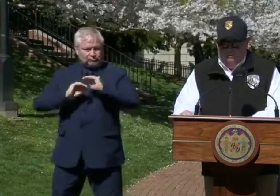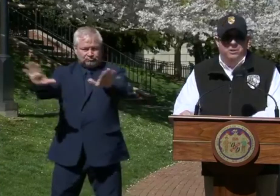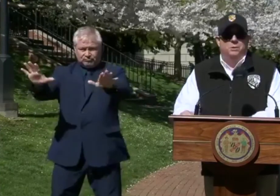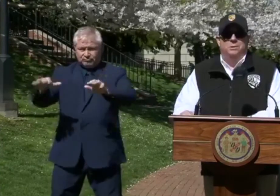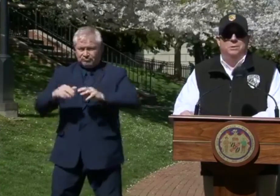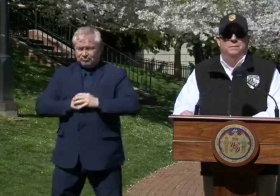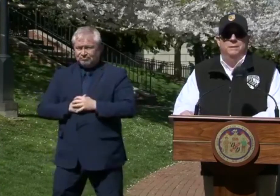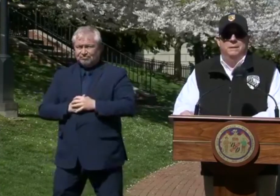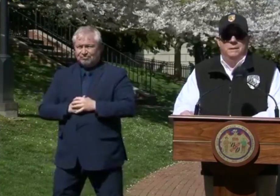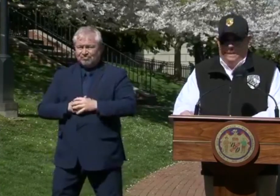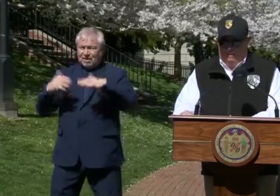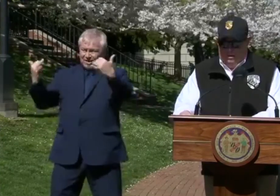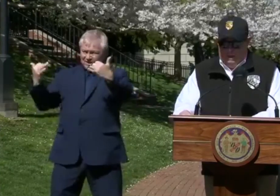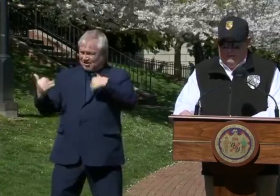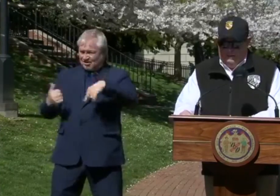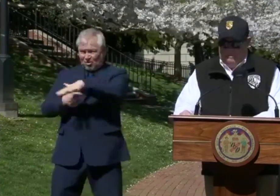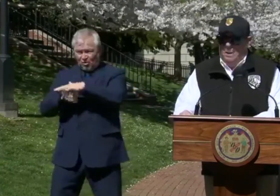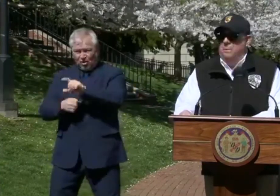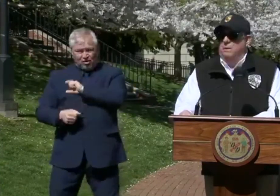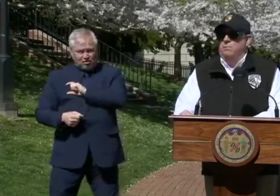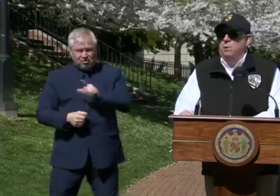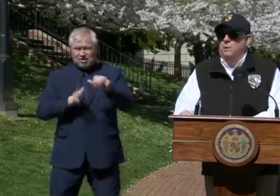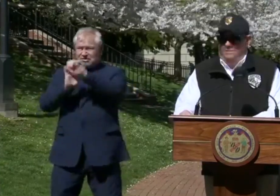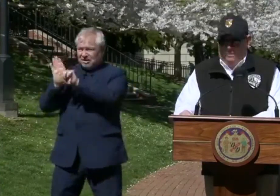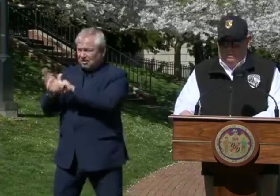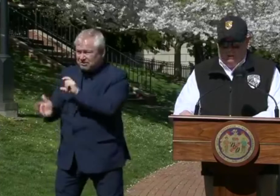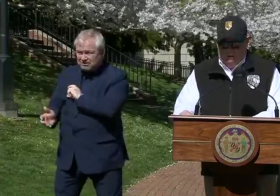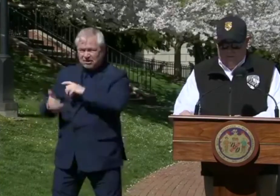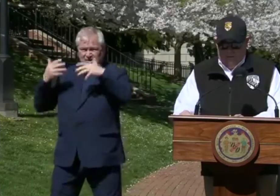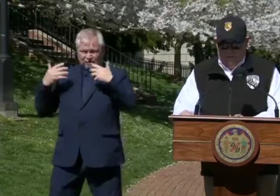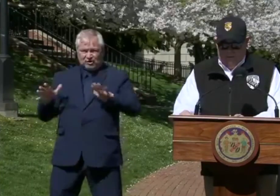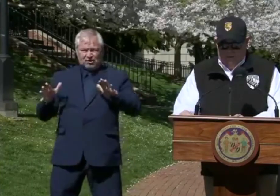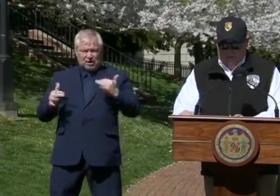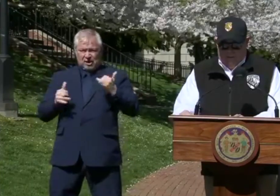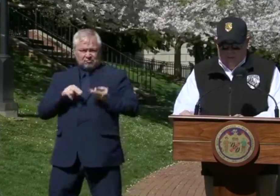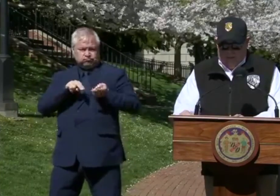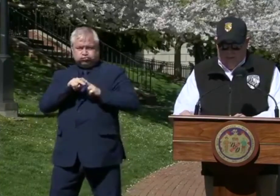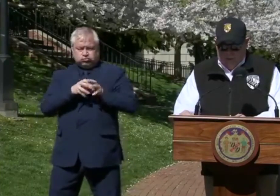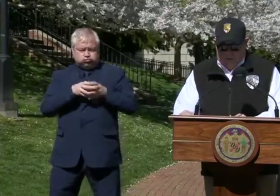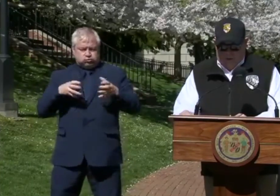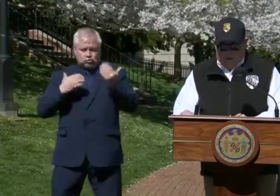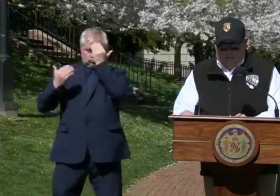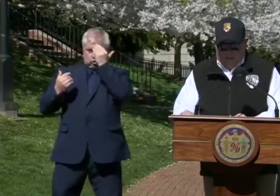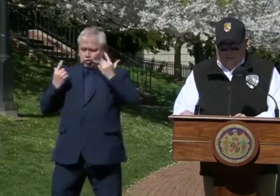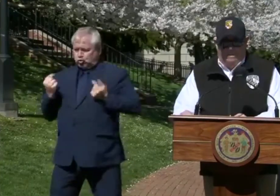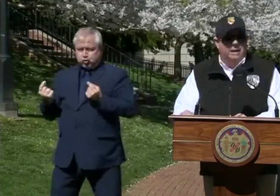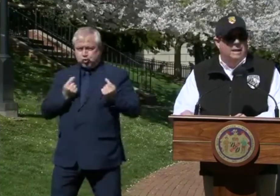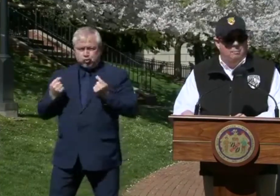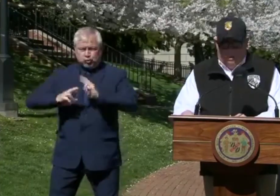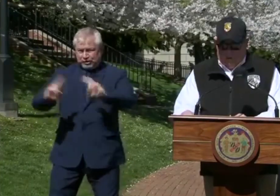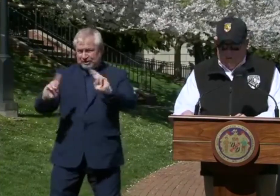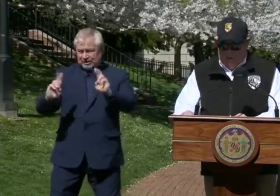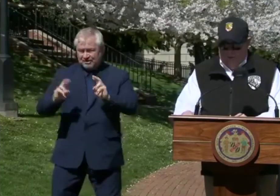enforcement officials have already stepped up their enforcement efforts. Today's order states that